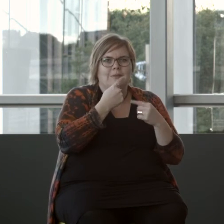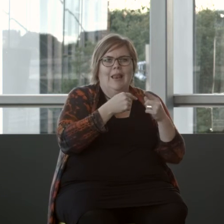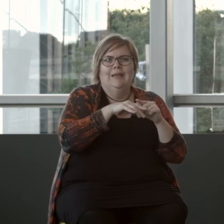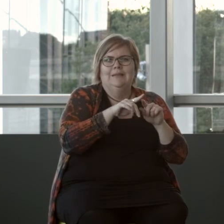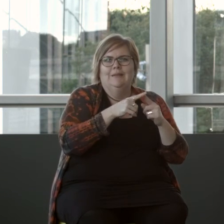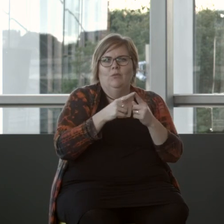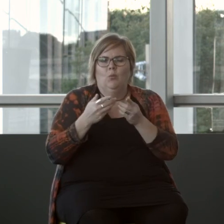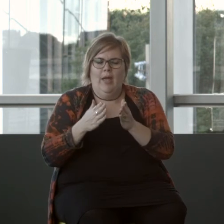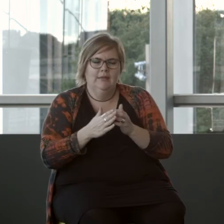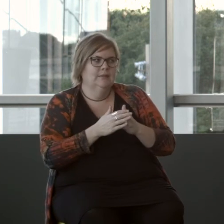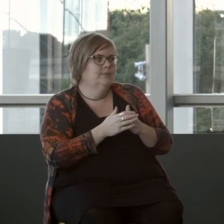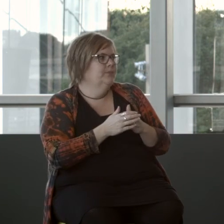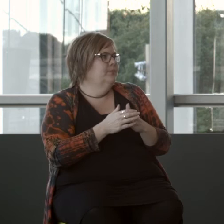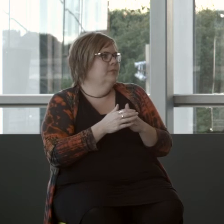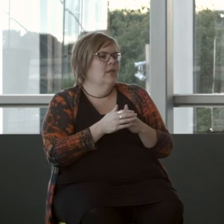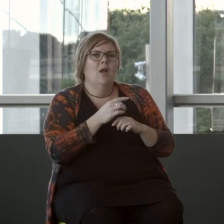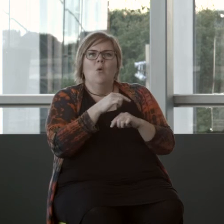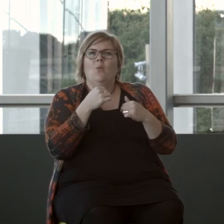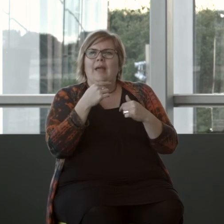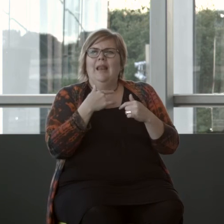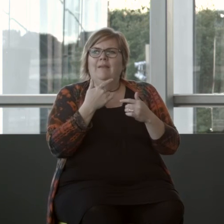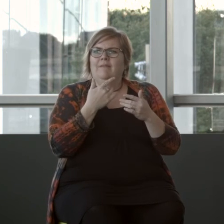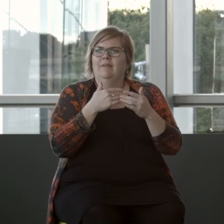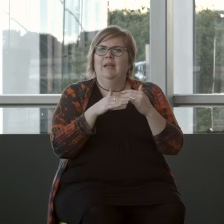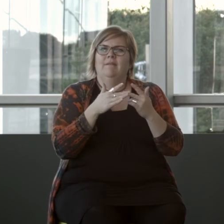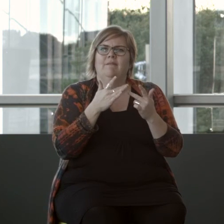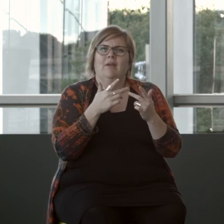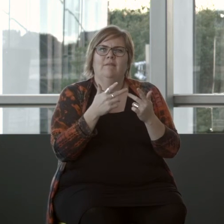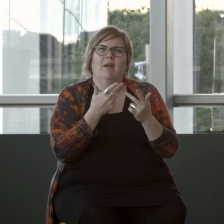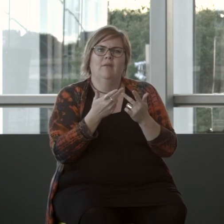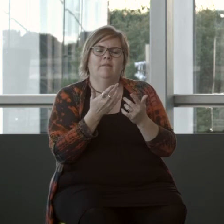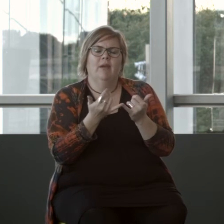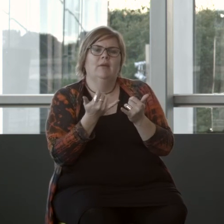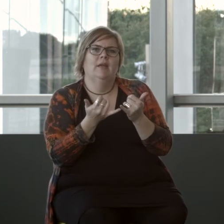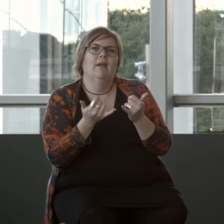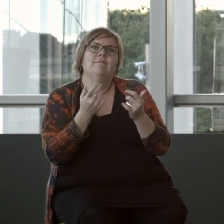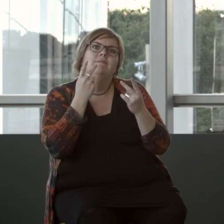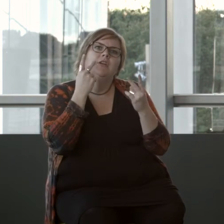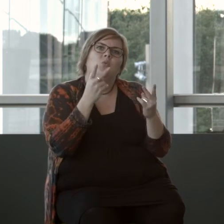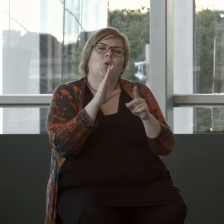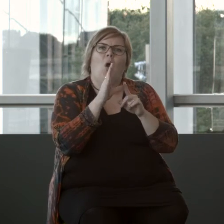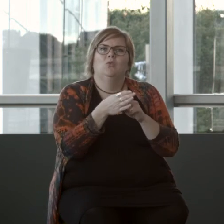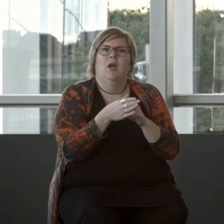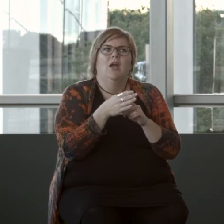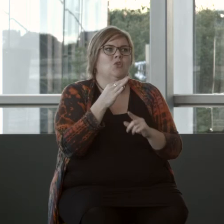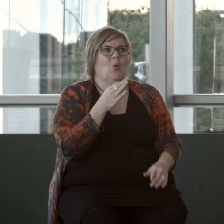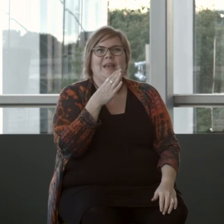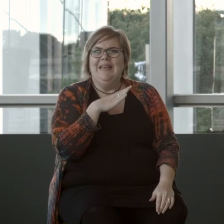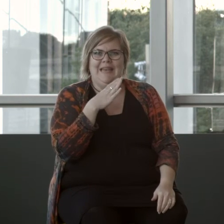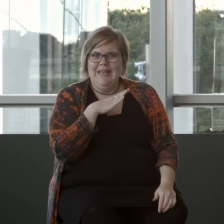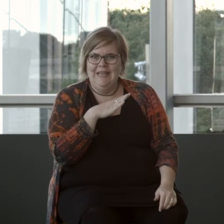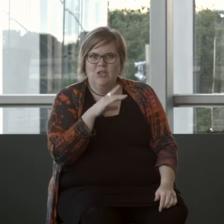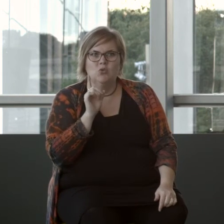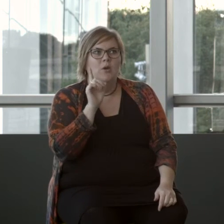is we live in an incredibly visually literate culture. People don't need to come to art galleries to see